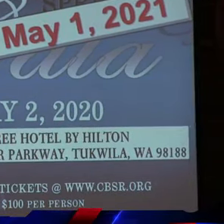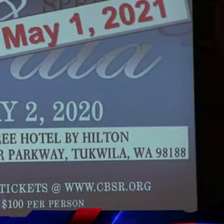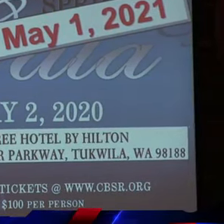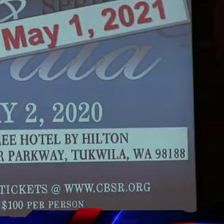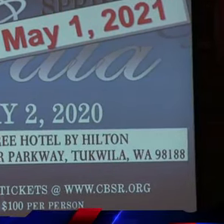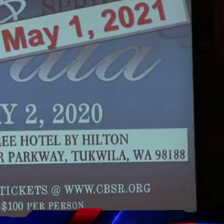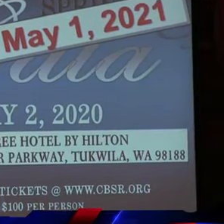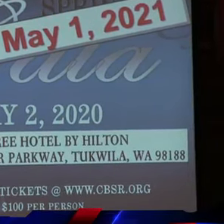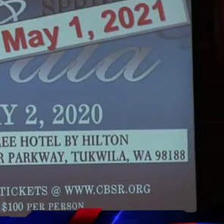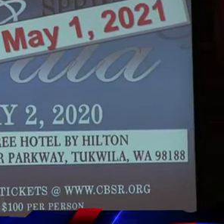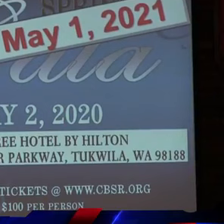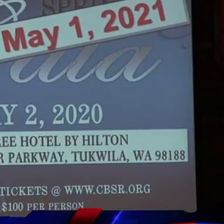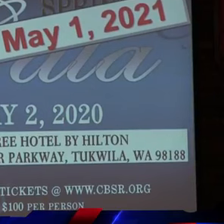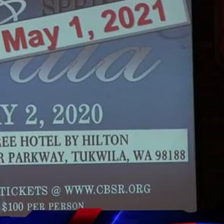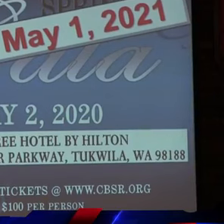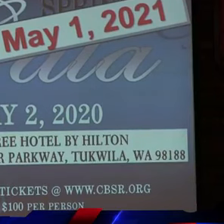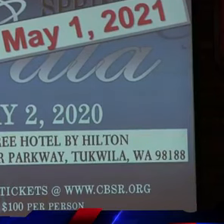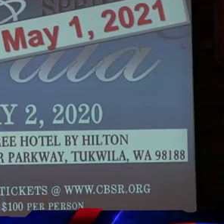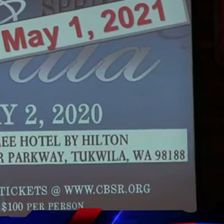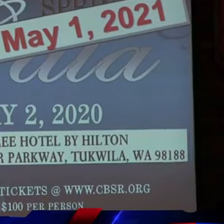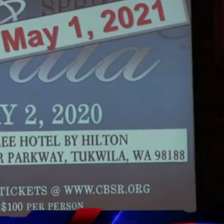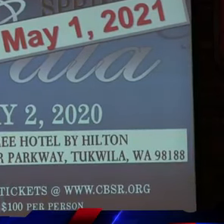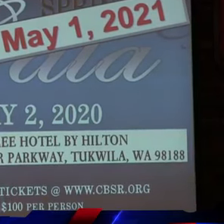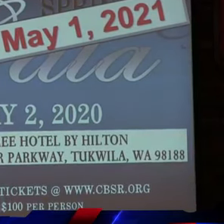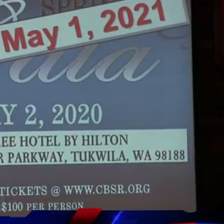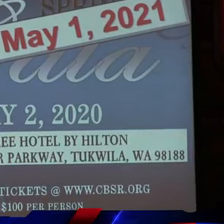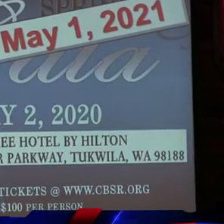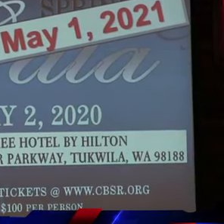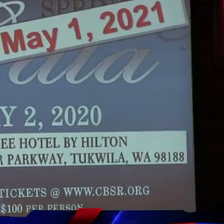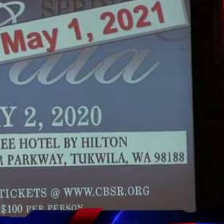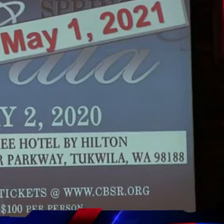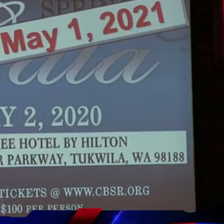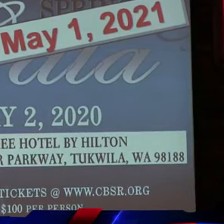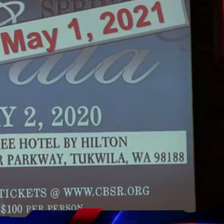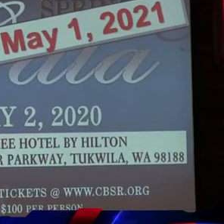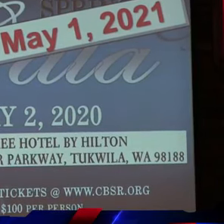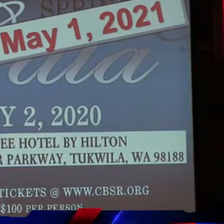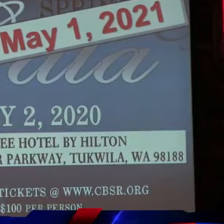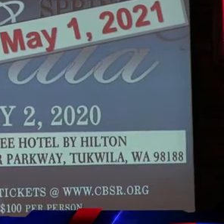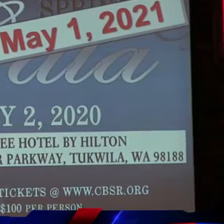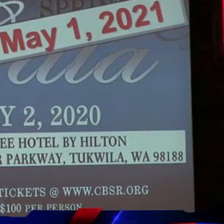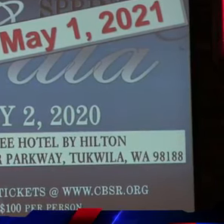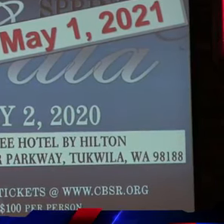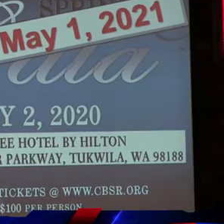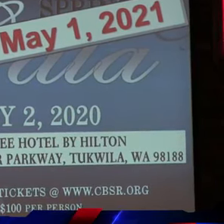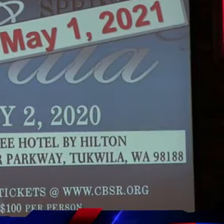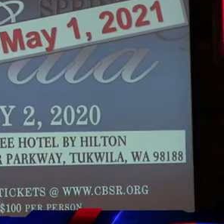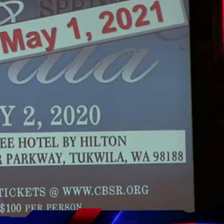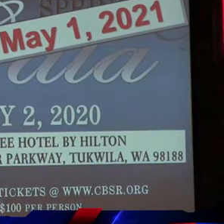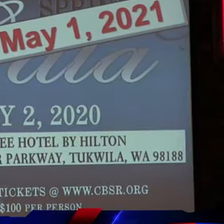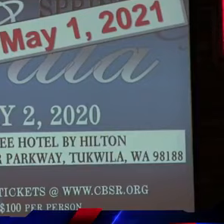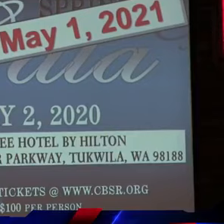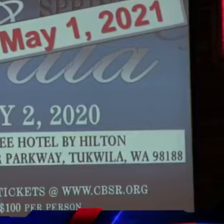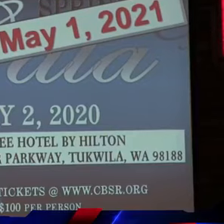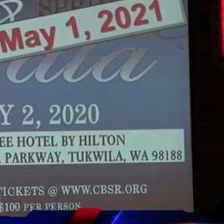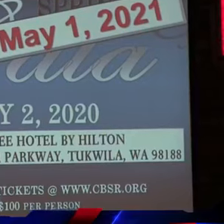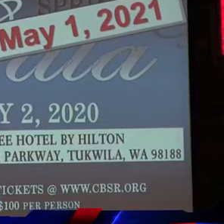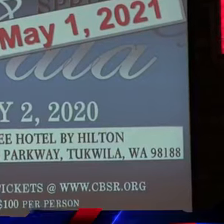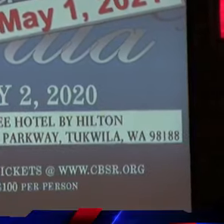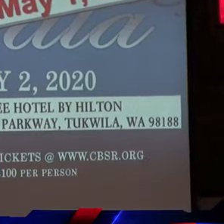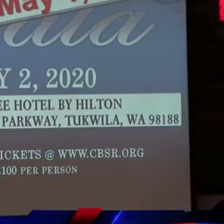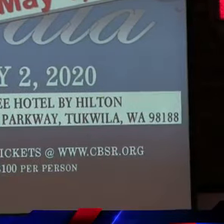year, and we will see you at that later date. Now Pastor Proctor will be coming for the benediction. Thank you.